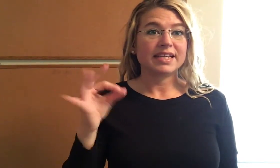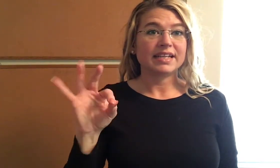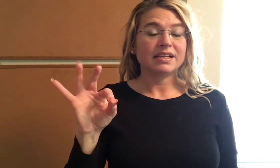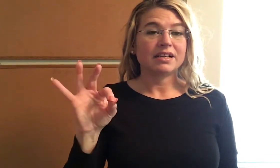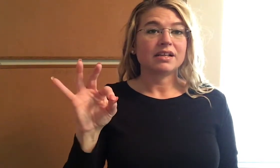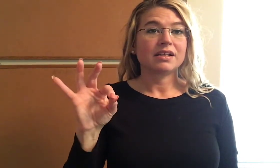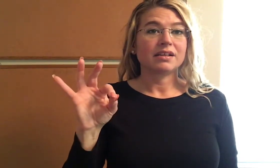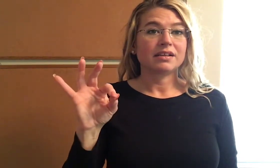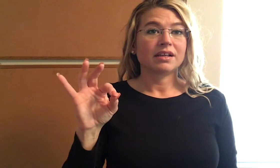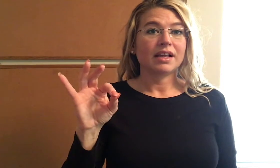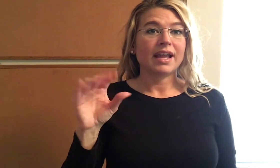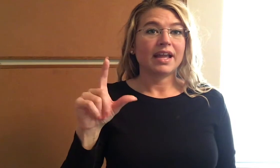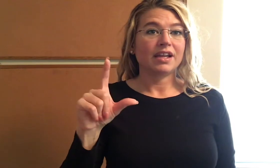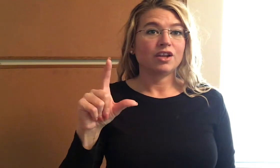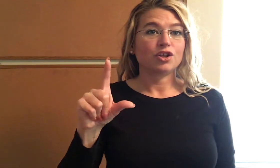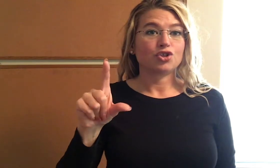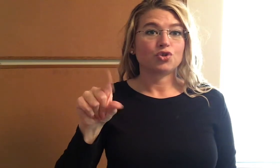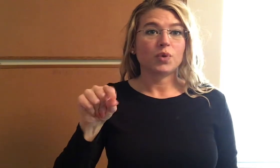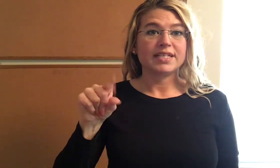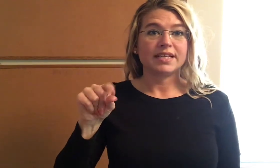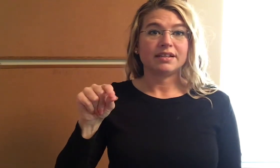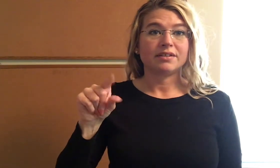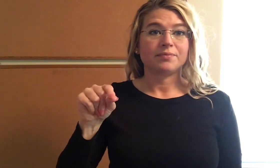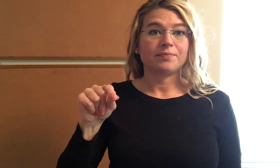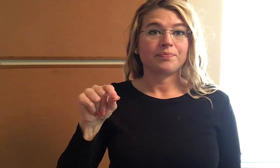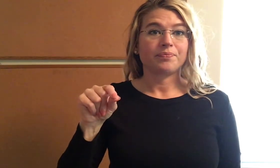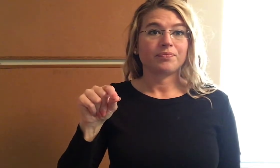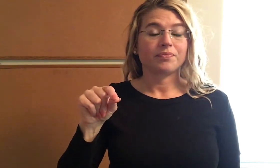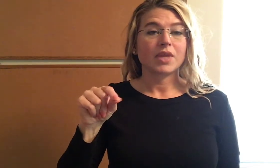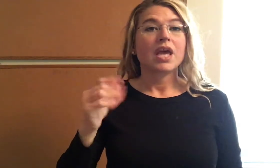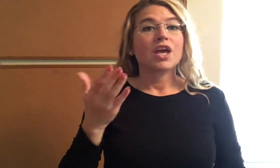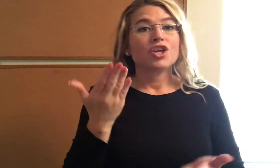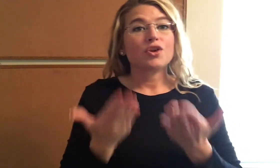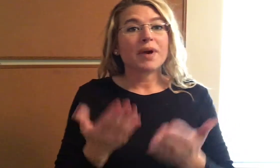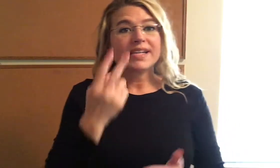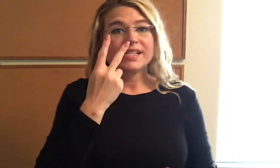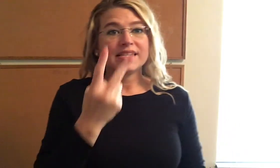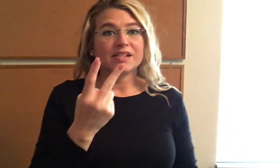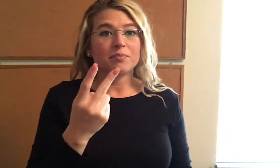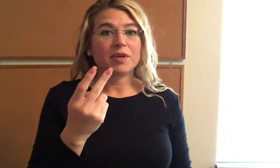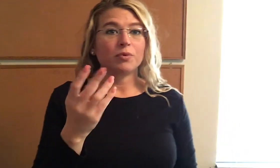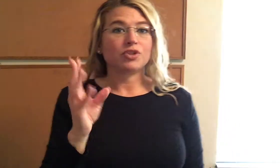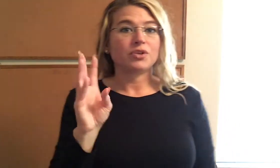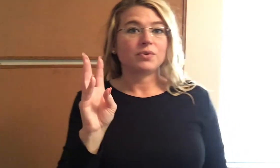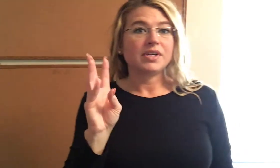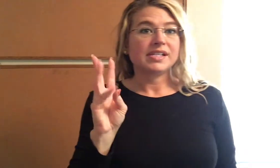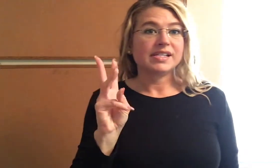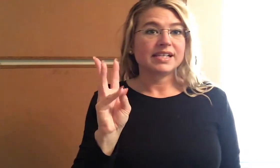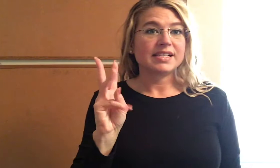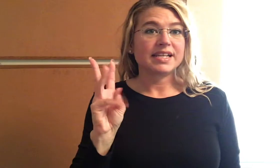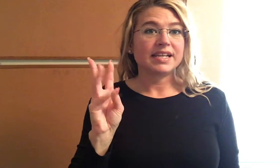19, and 20. You might see some people do 16,